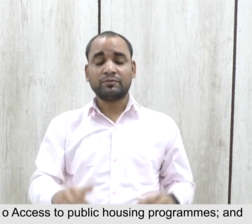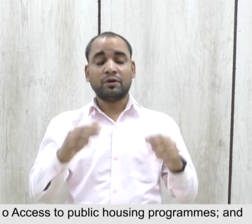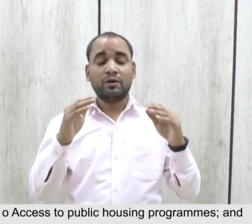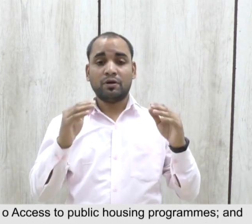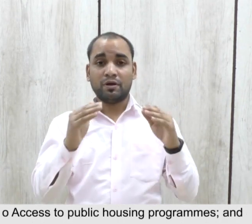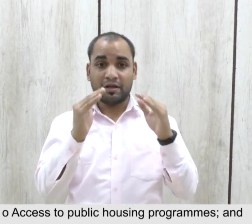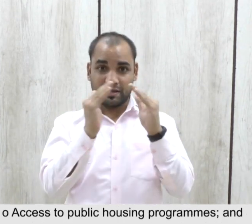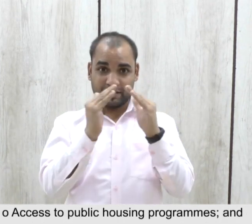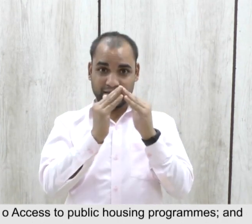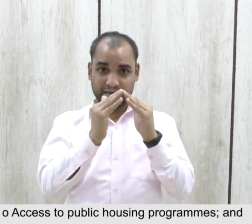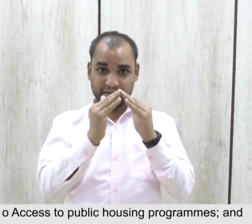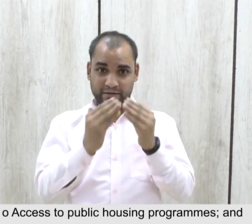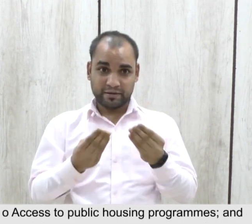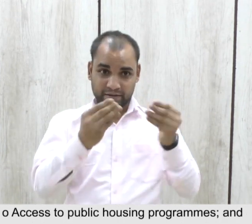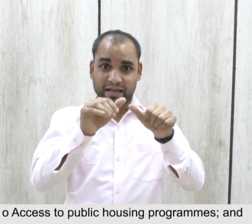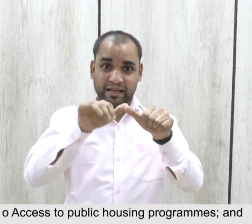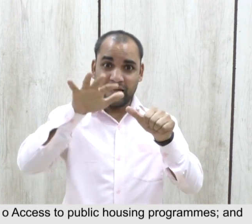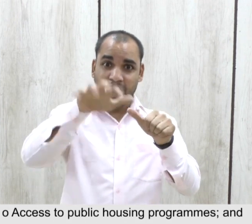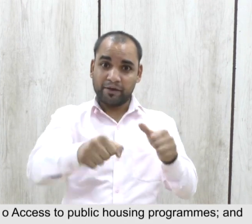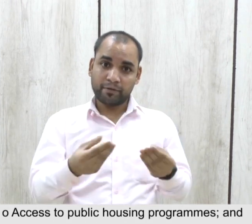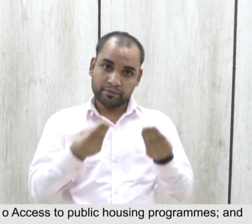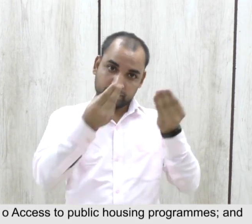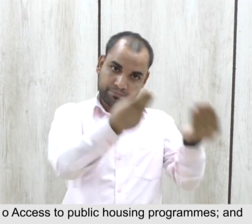Access to public housing programs. And finally,